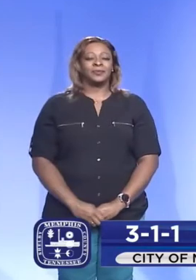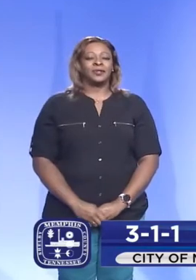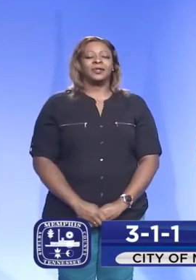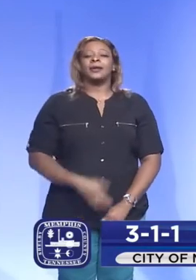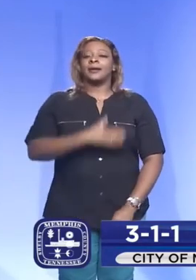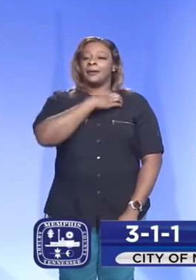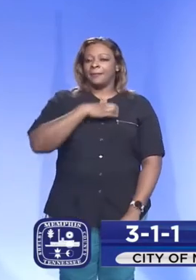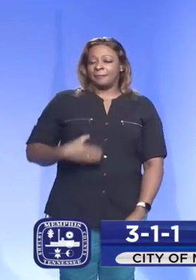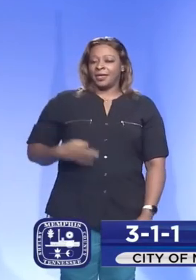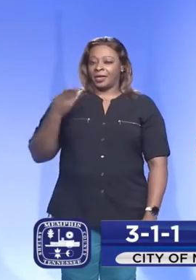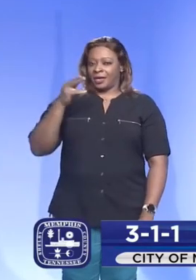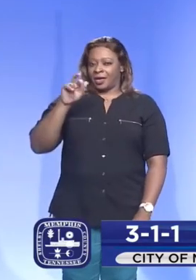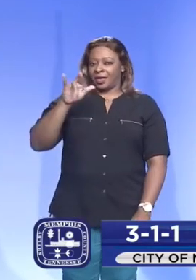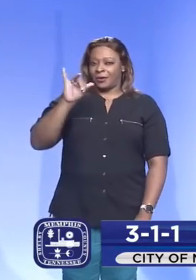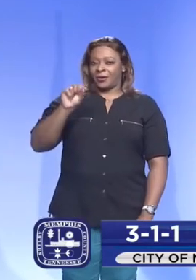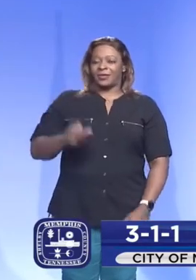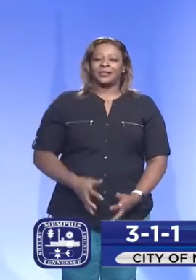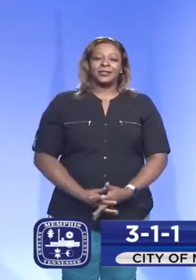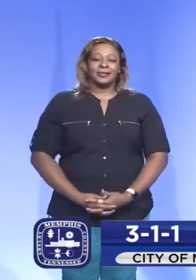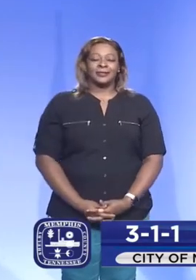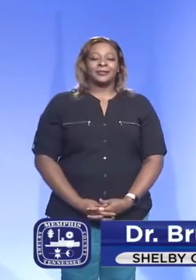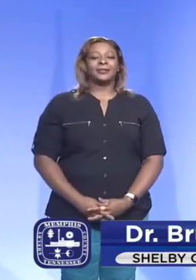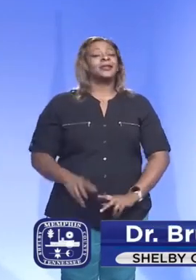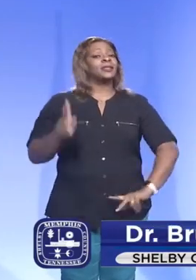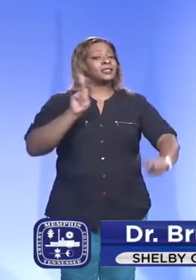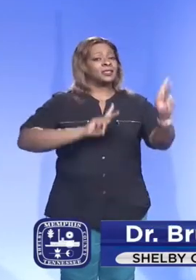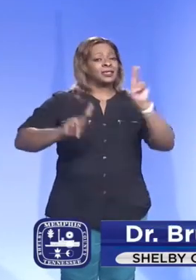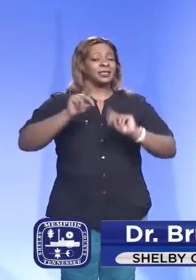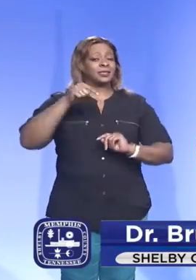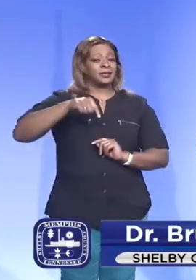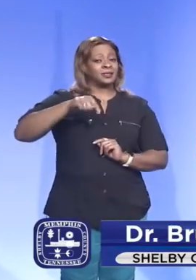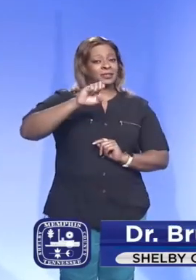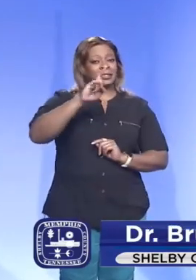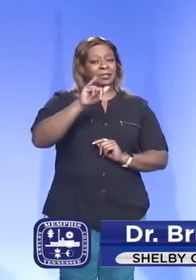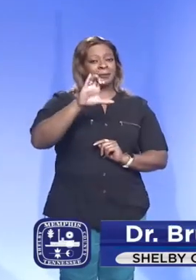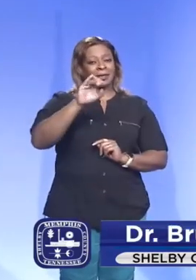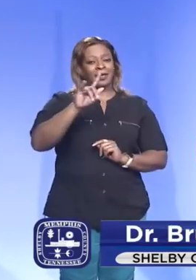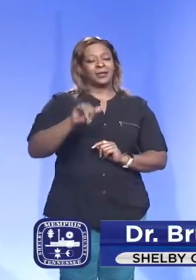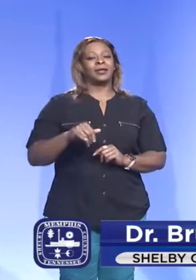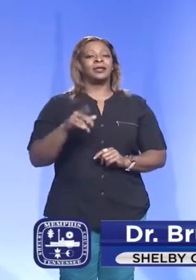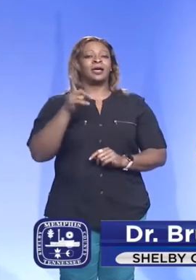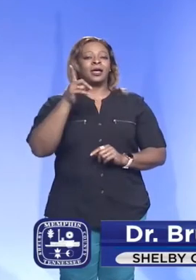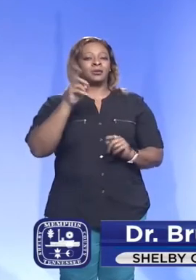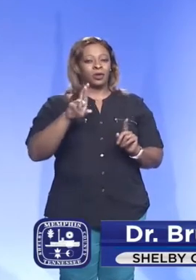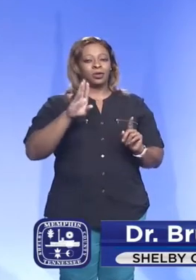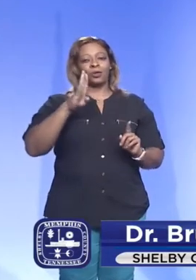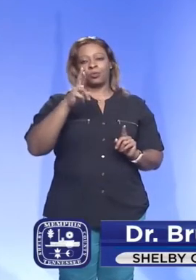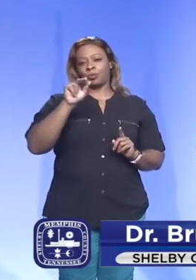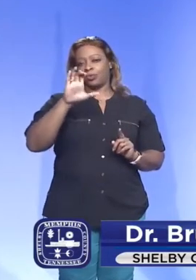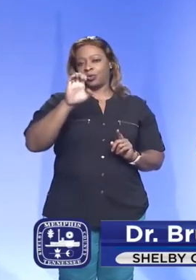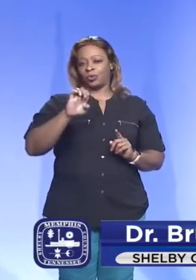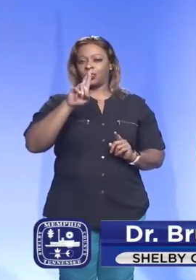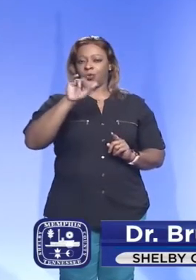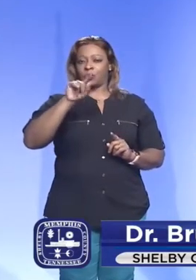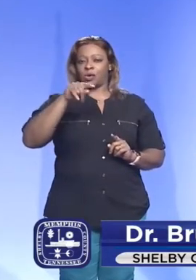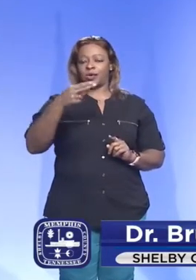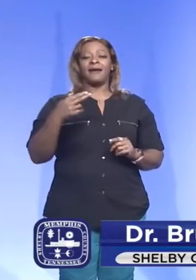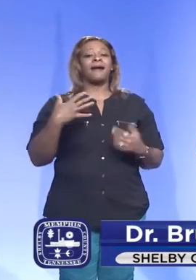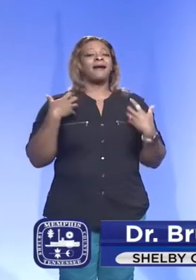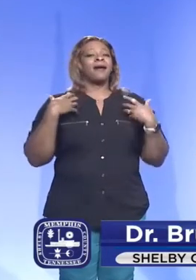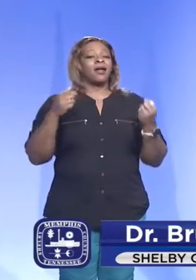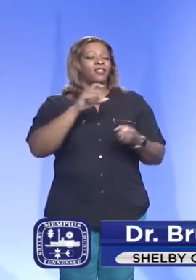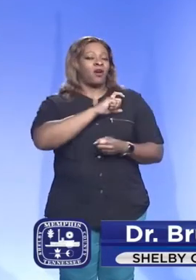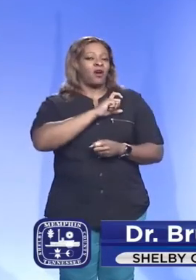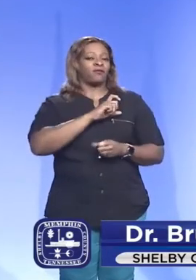Mayor Harris, fellow citizens of Shelby County. I'm Dr. Bruce Randolph, Health Officer for